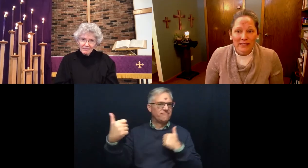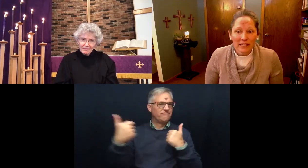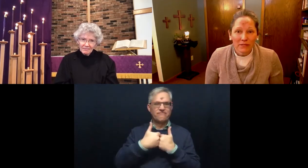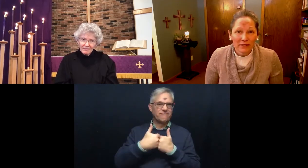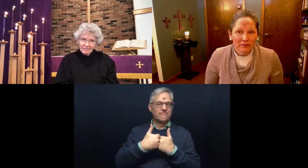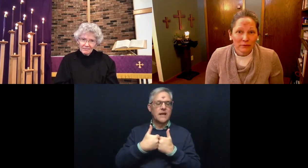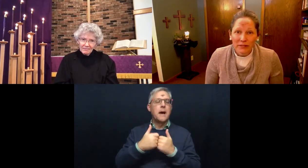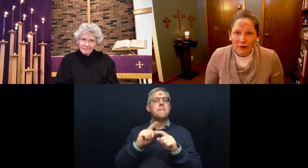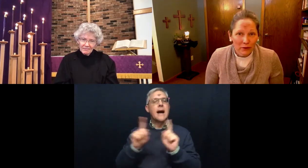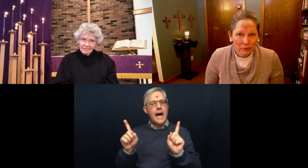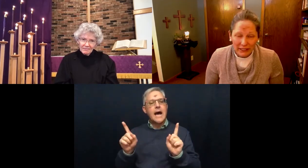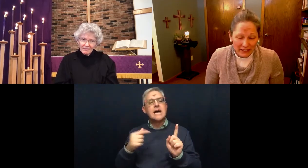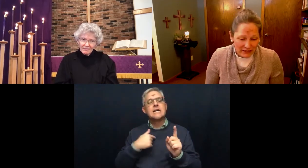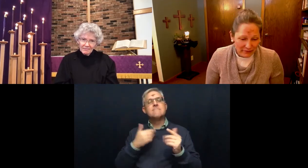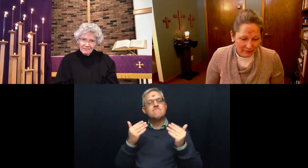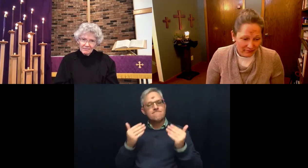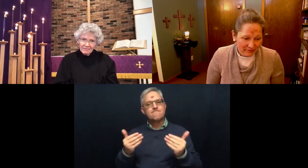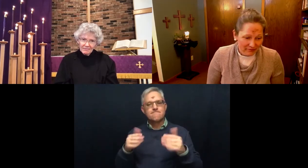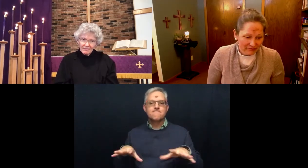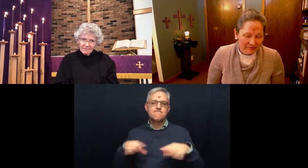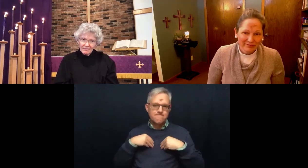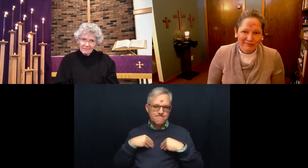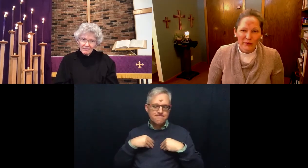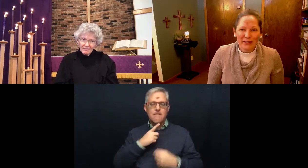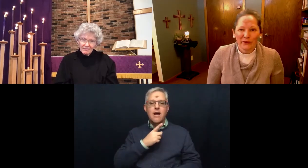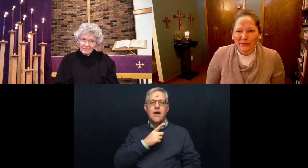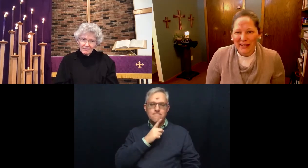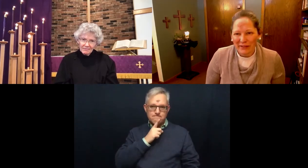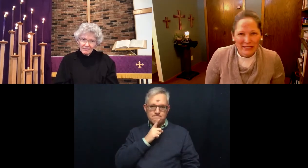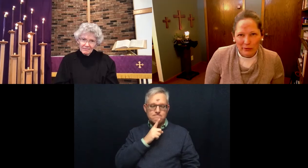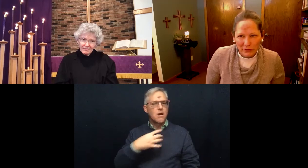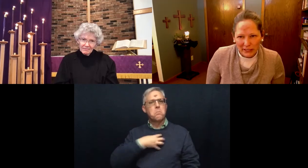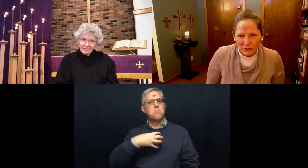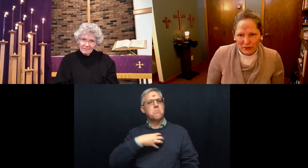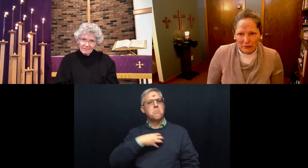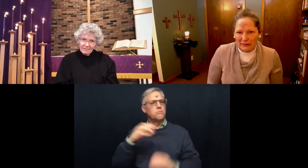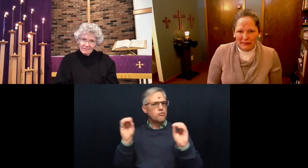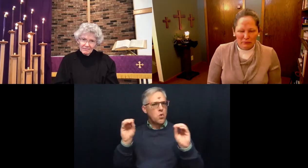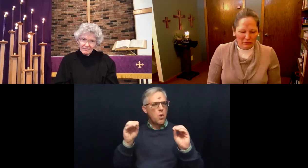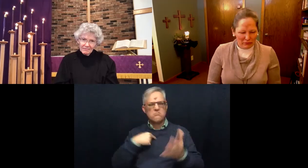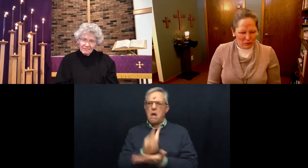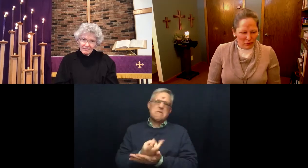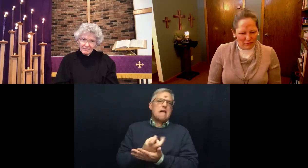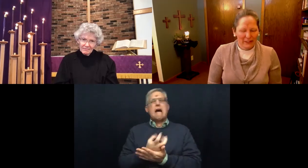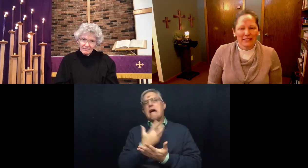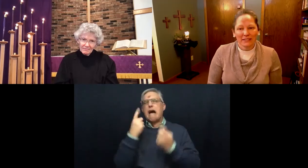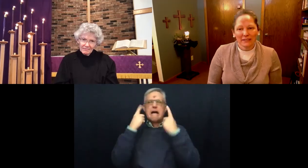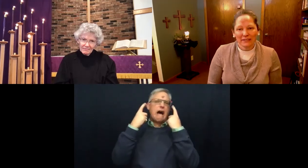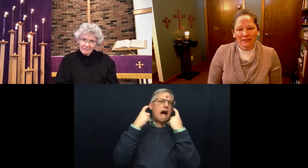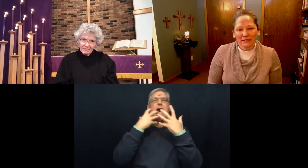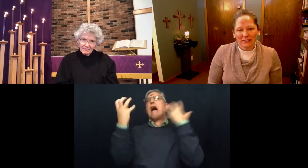And we accept it without complaint. We don't have a temper tantrum and throw a